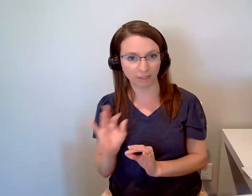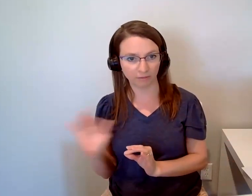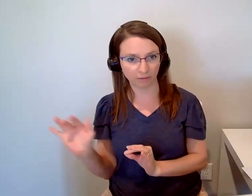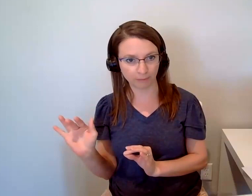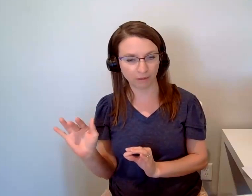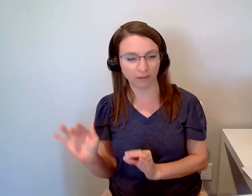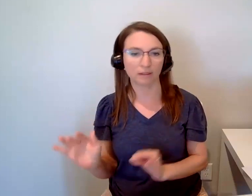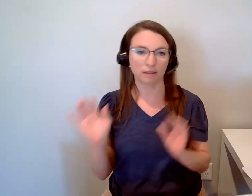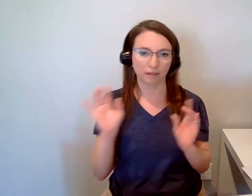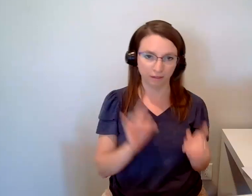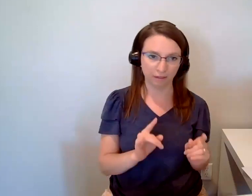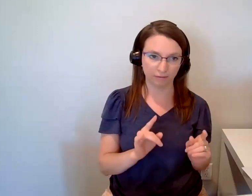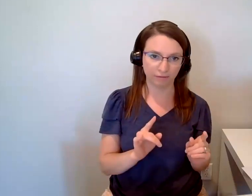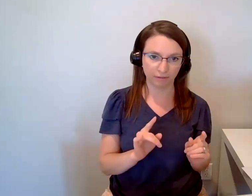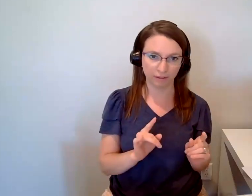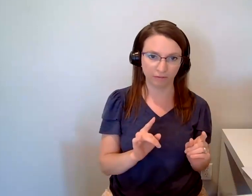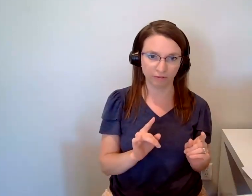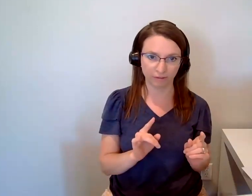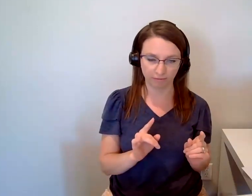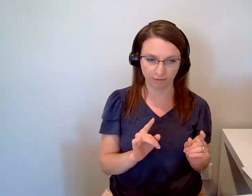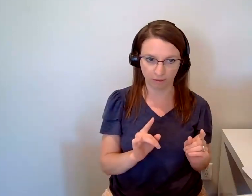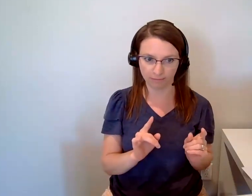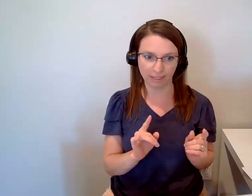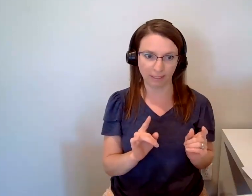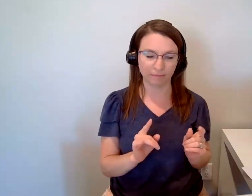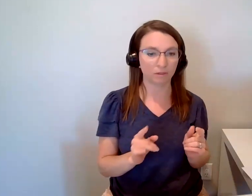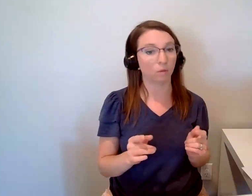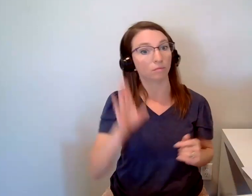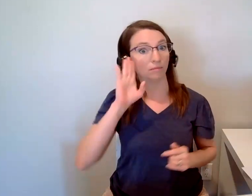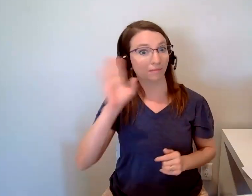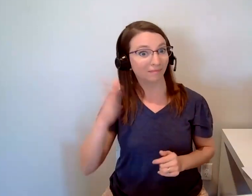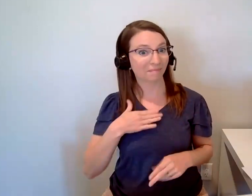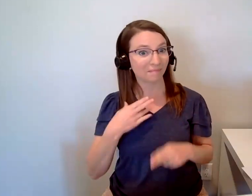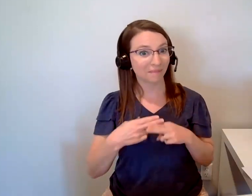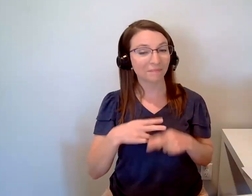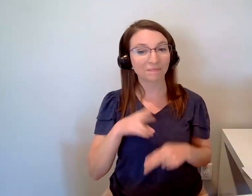right after you finish spell and give your sign name. So